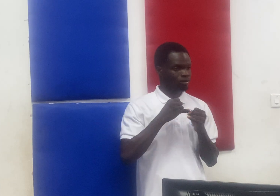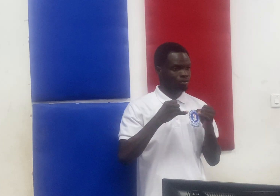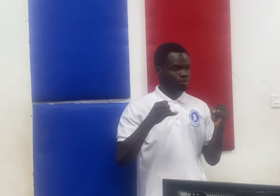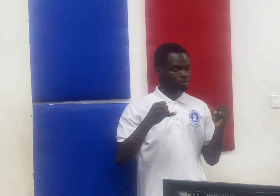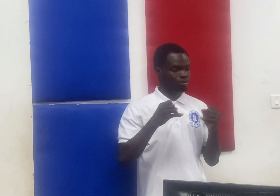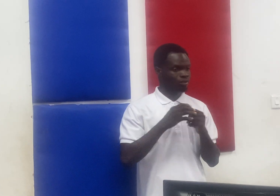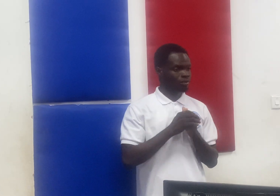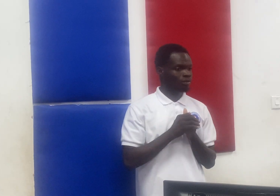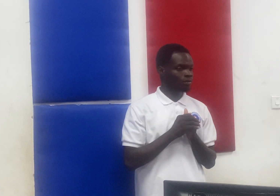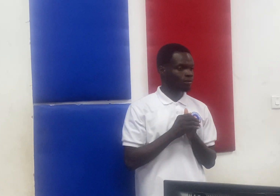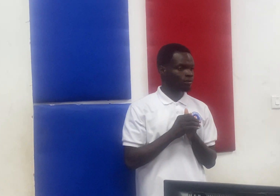Hello.